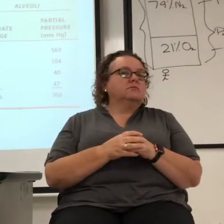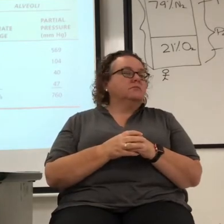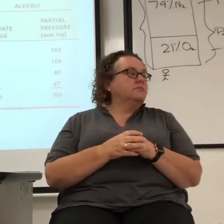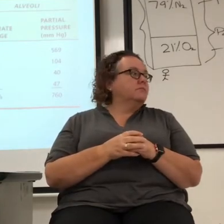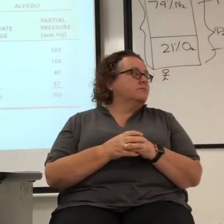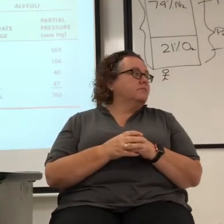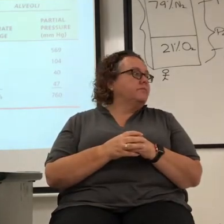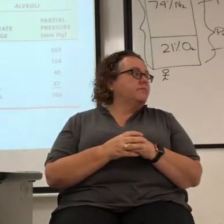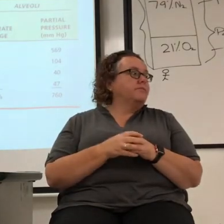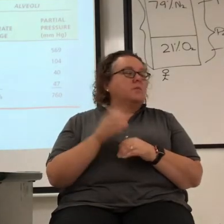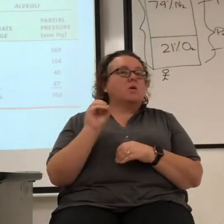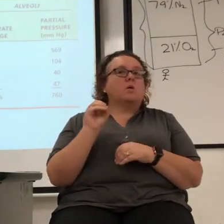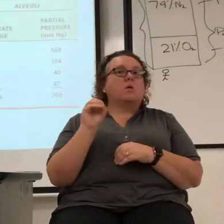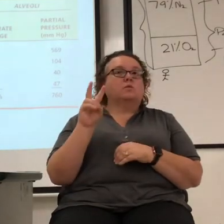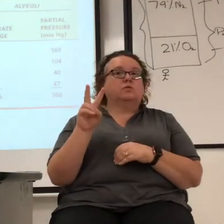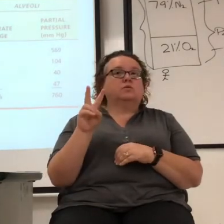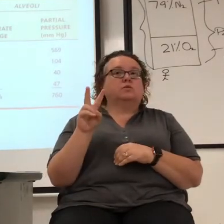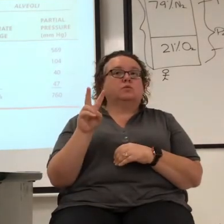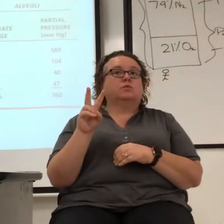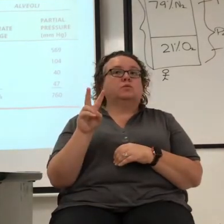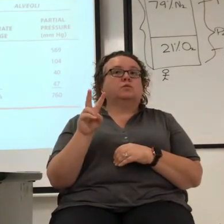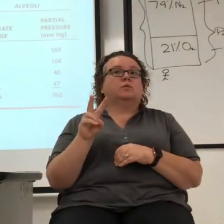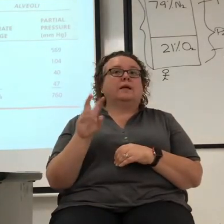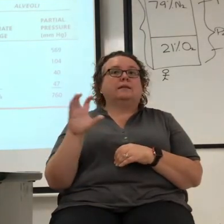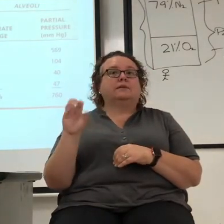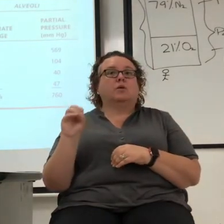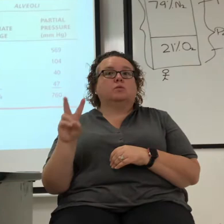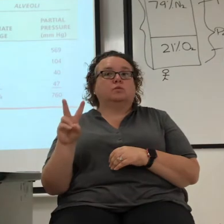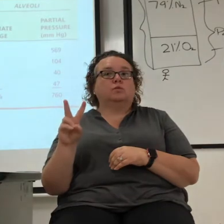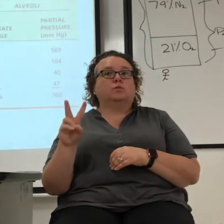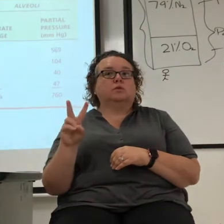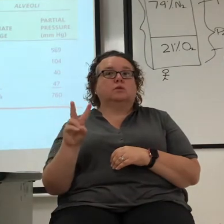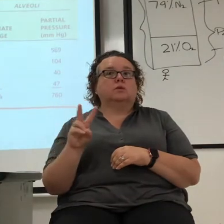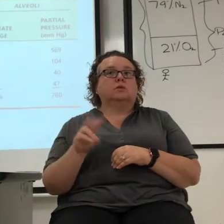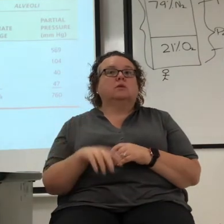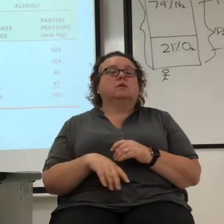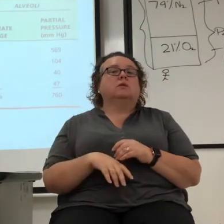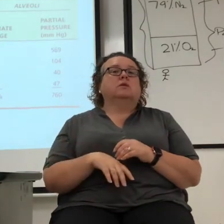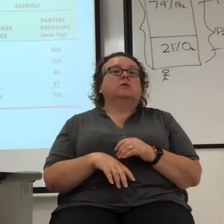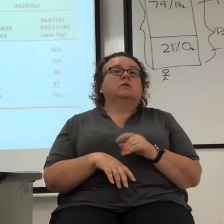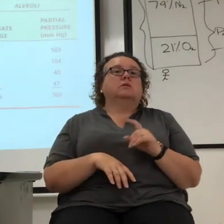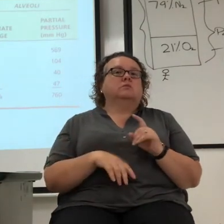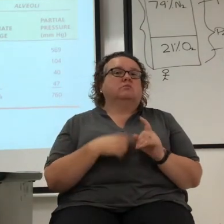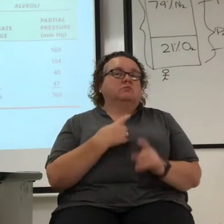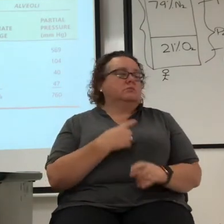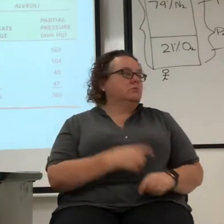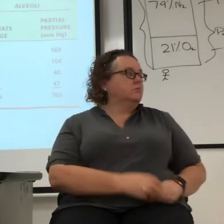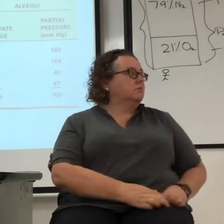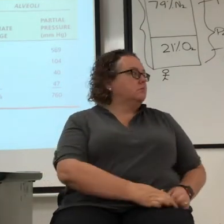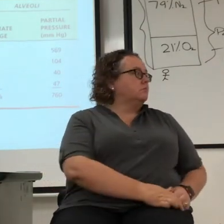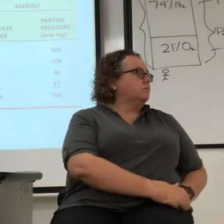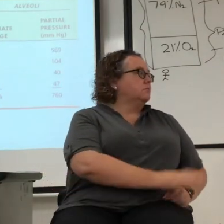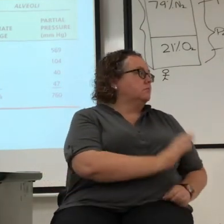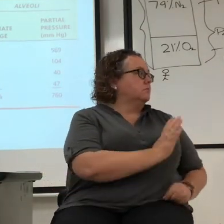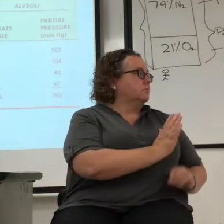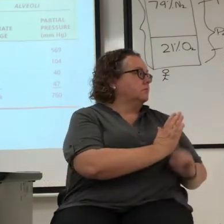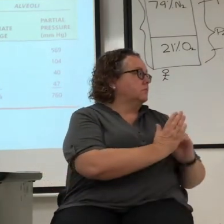partial pressure due to O2, partial pressure due to CO2, 104, 40, and units are